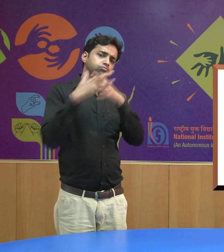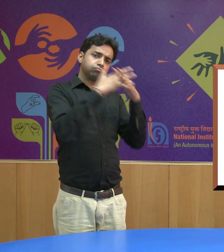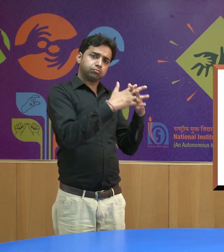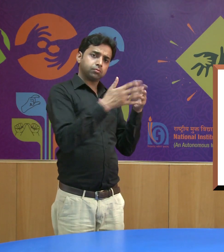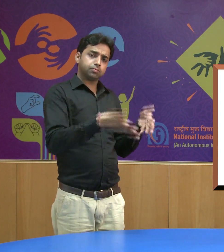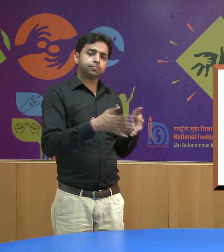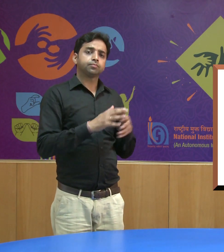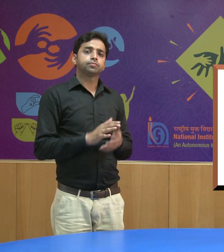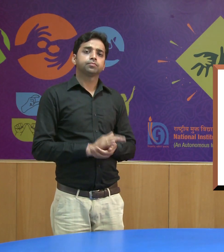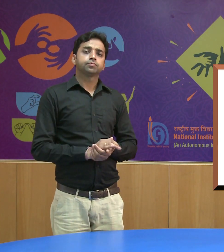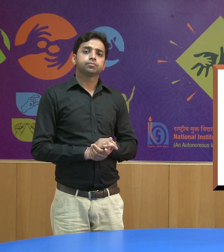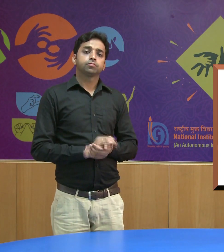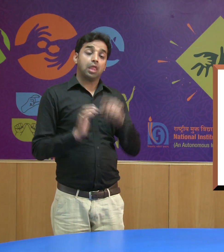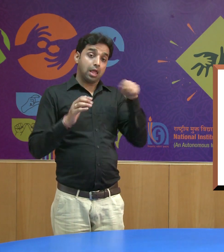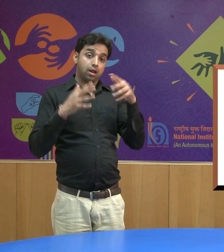website at